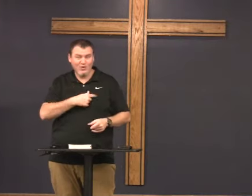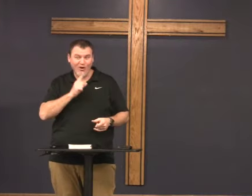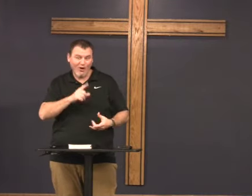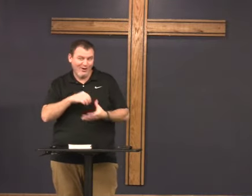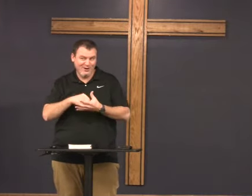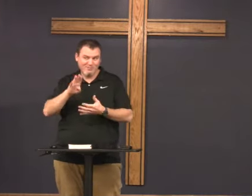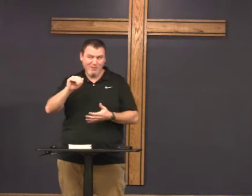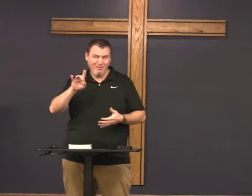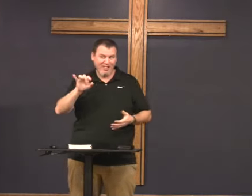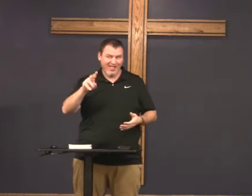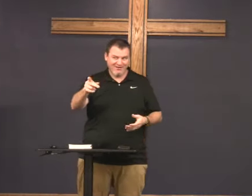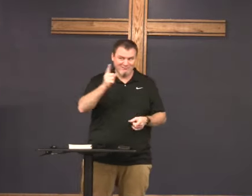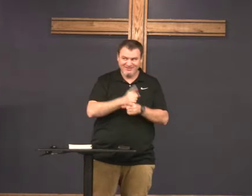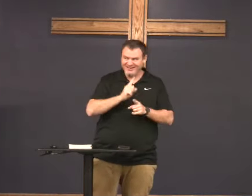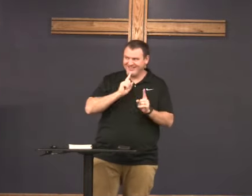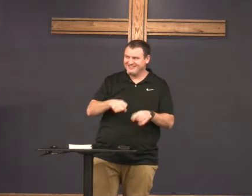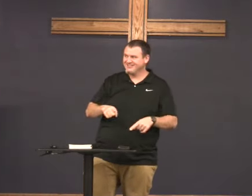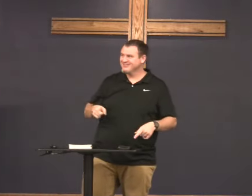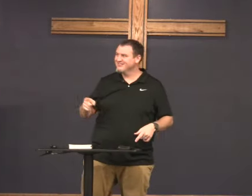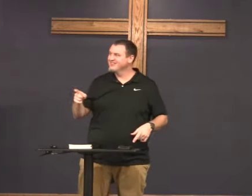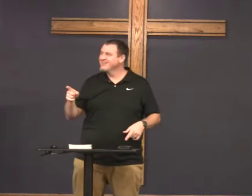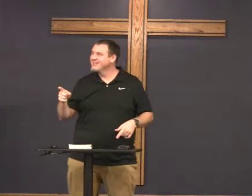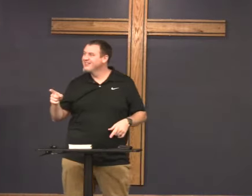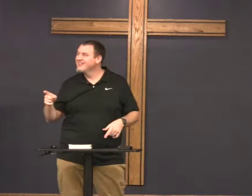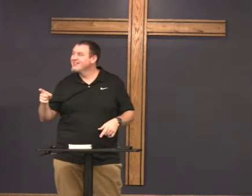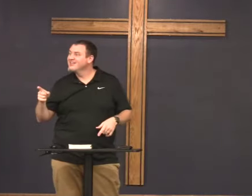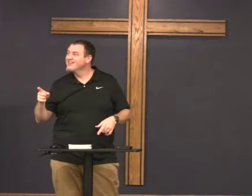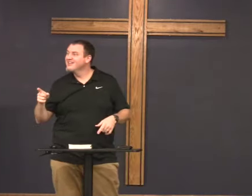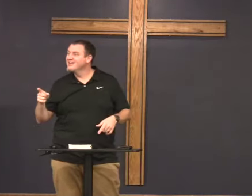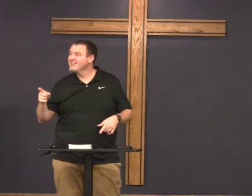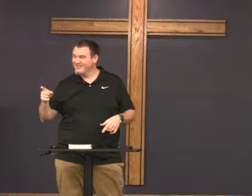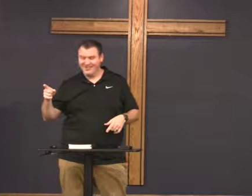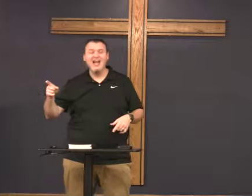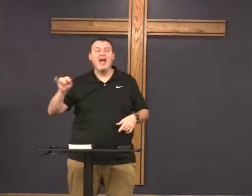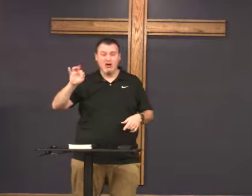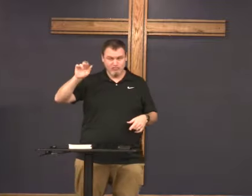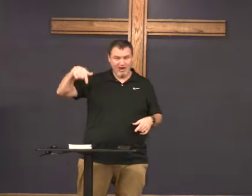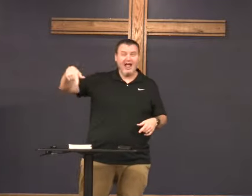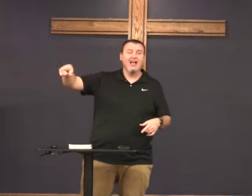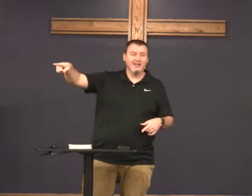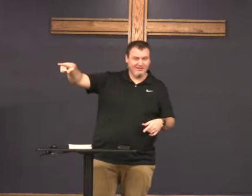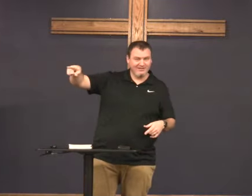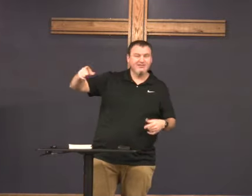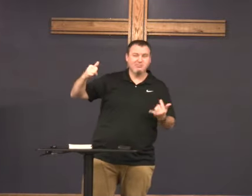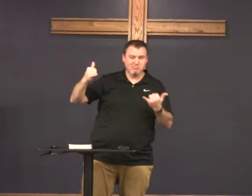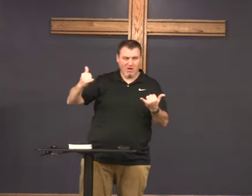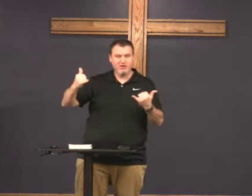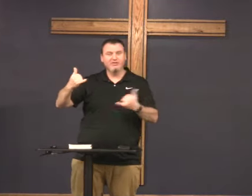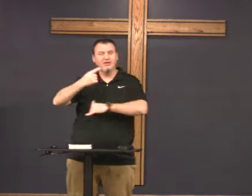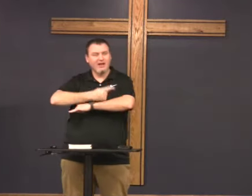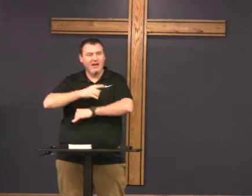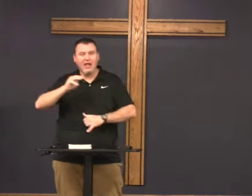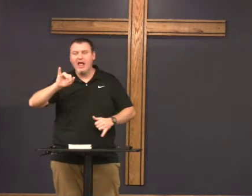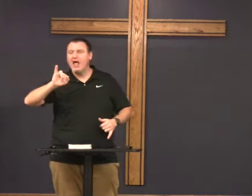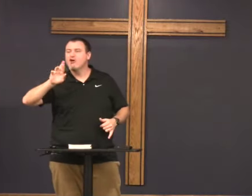Yeah. You put that in there, that's right. Oh, yeah. I have to climb the thing I got.